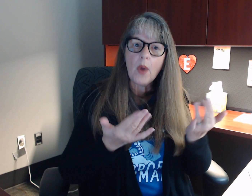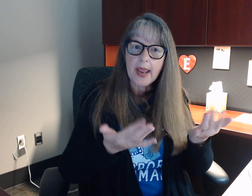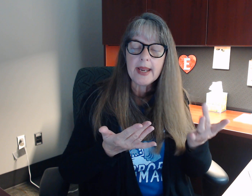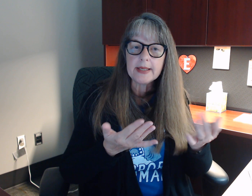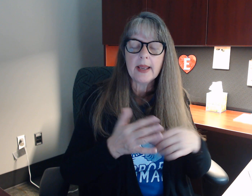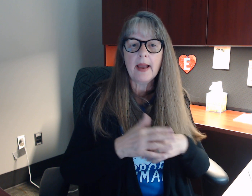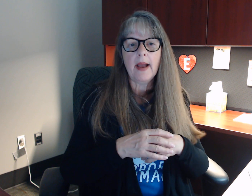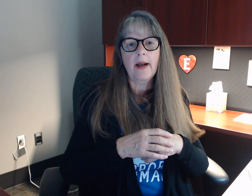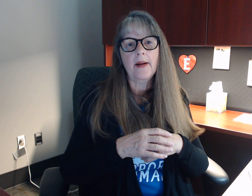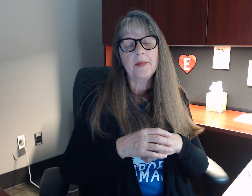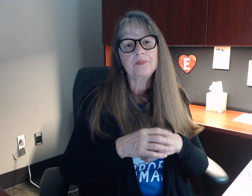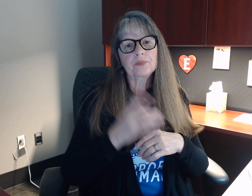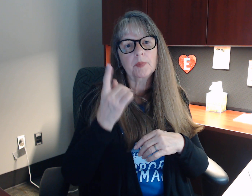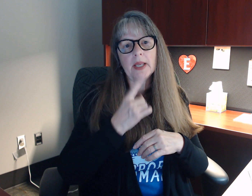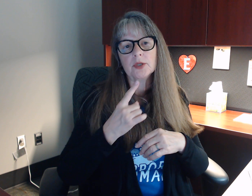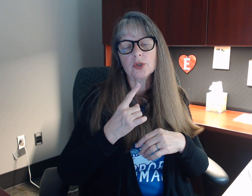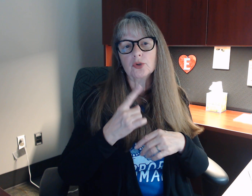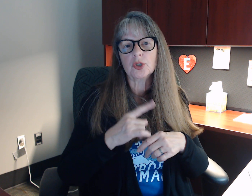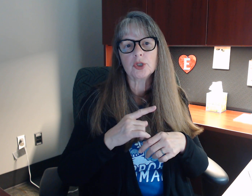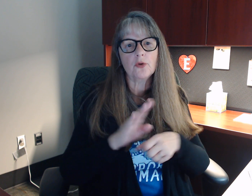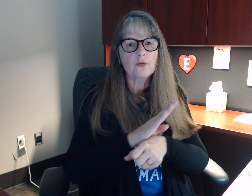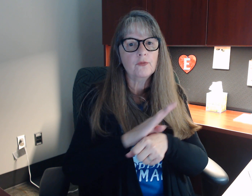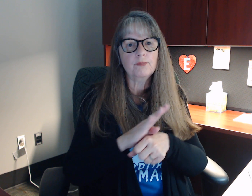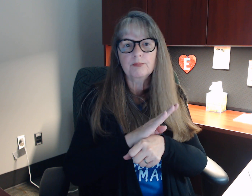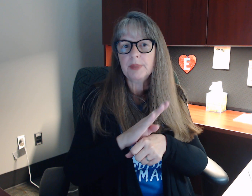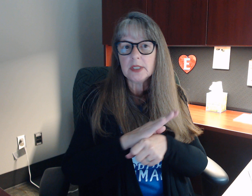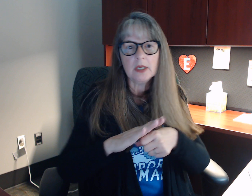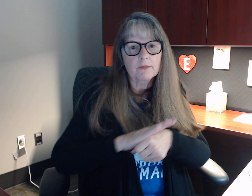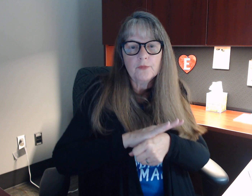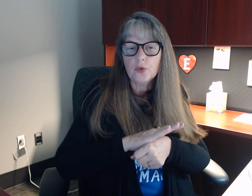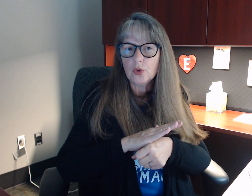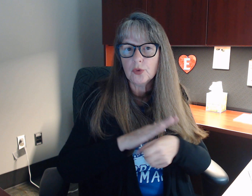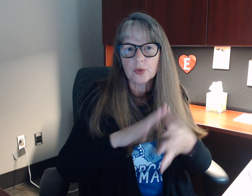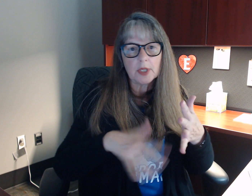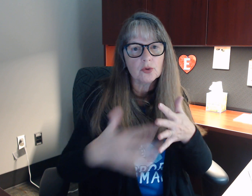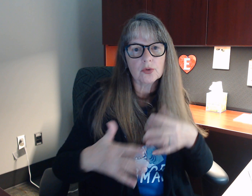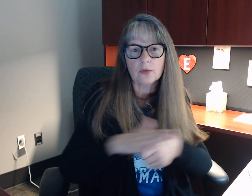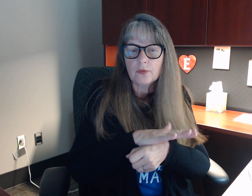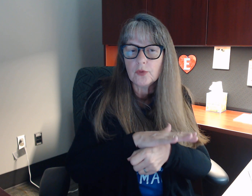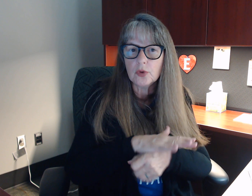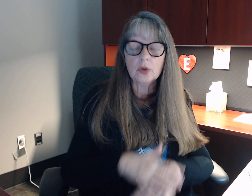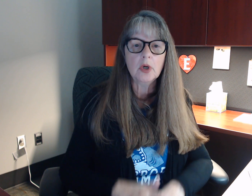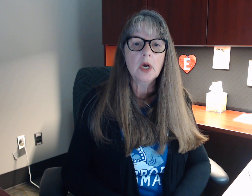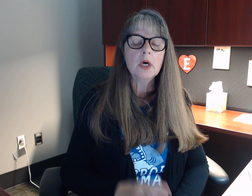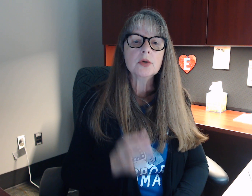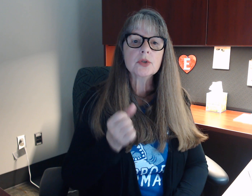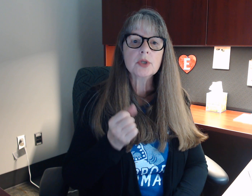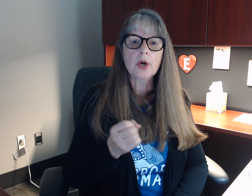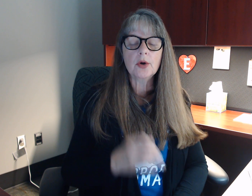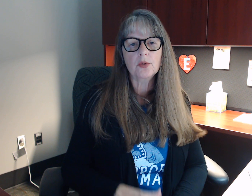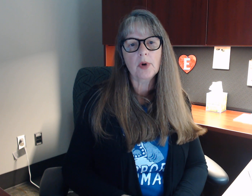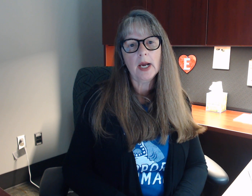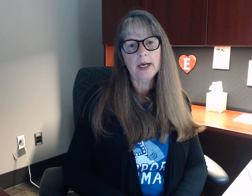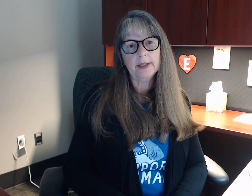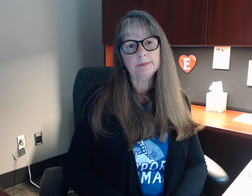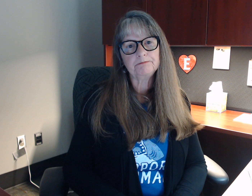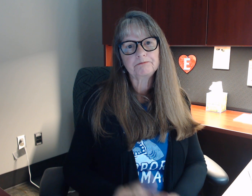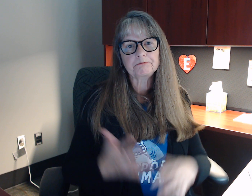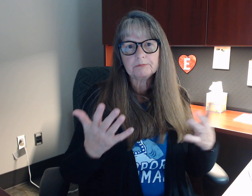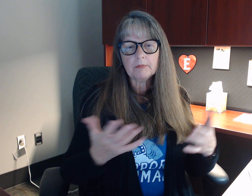wait because they're just so busy and full. Their schedules are full. So